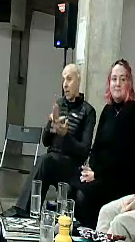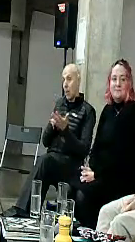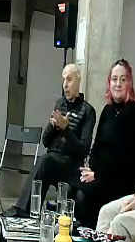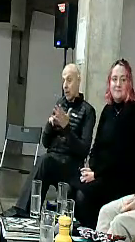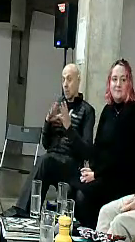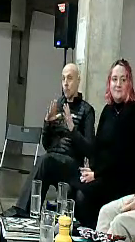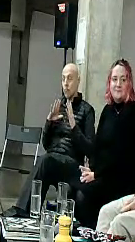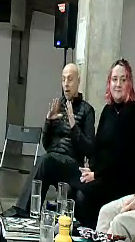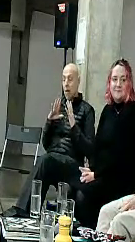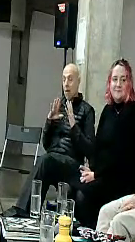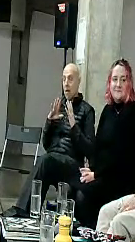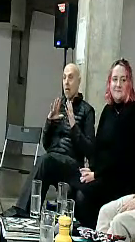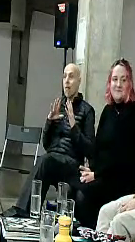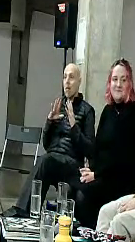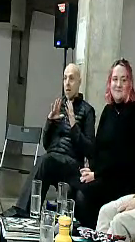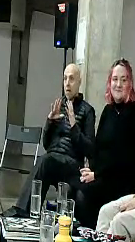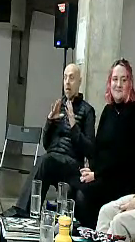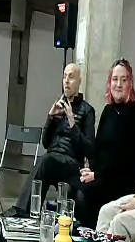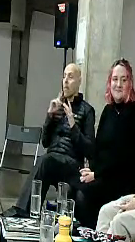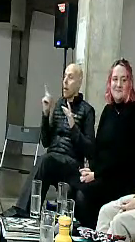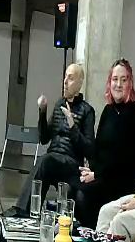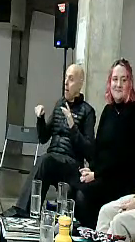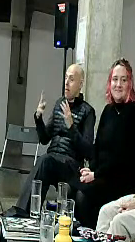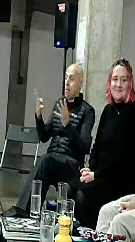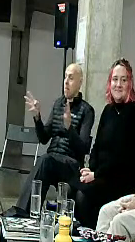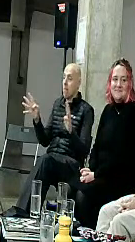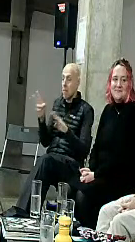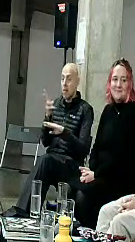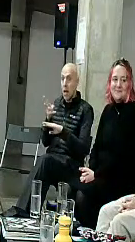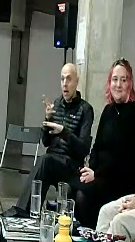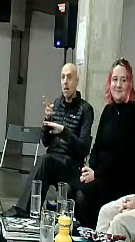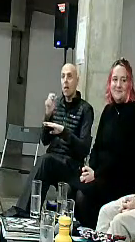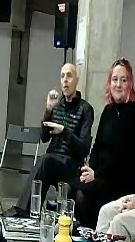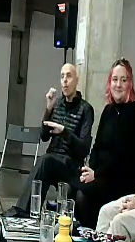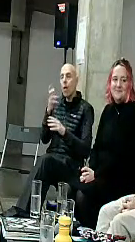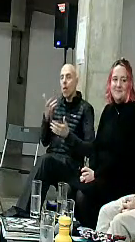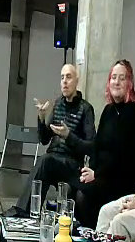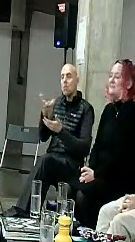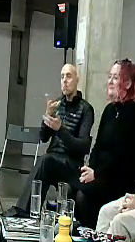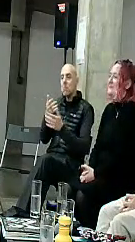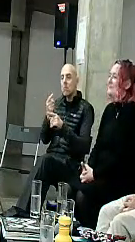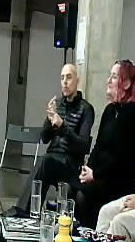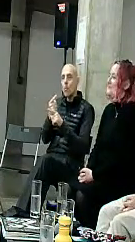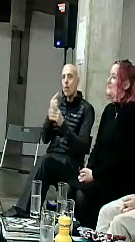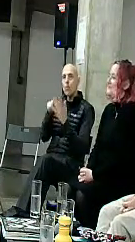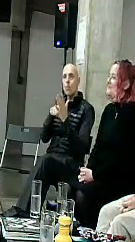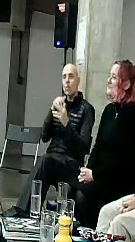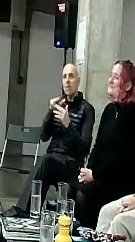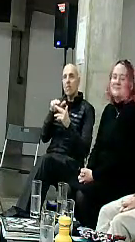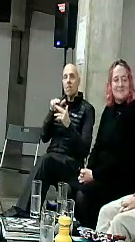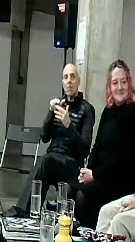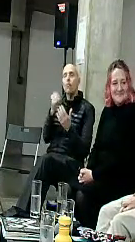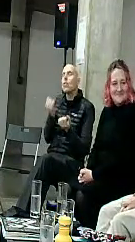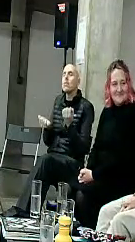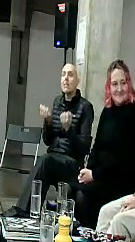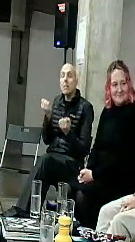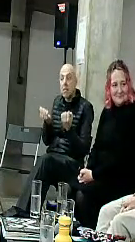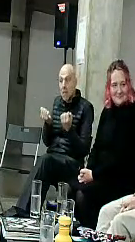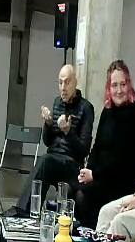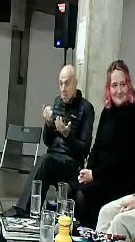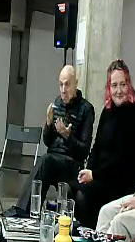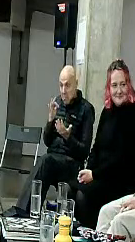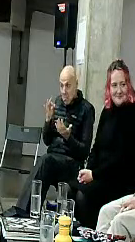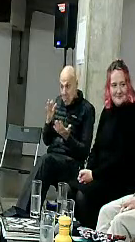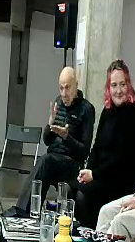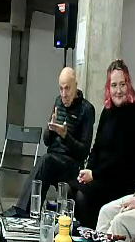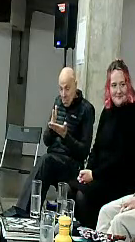break. And then we come back together and we're going to talk a little bit about justice and about whether that's even possible